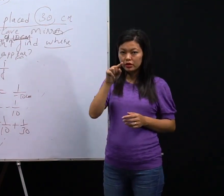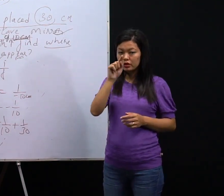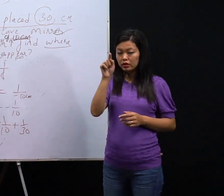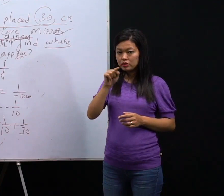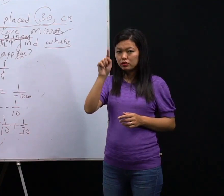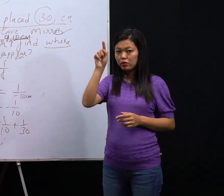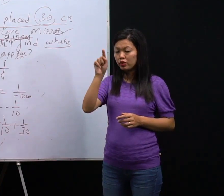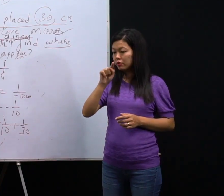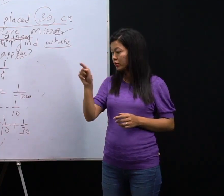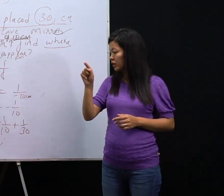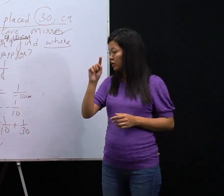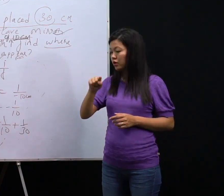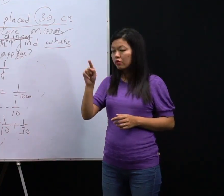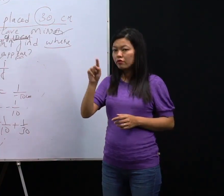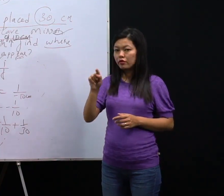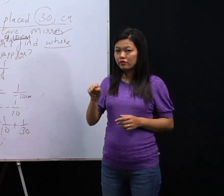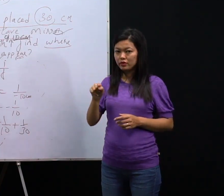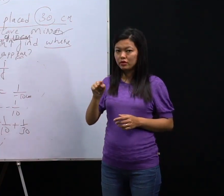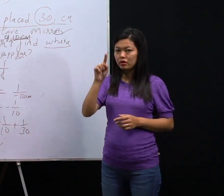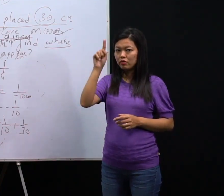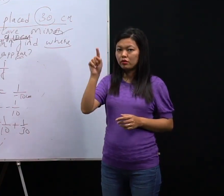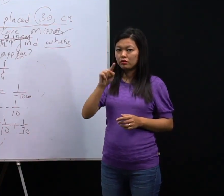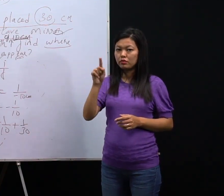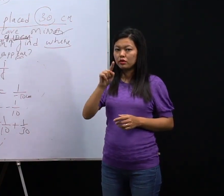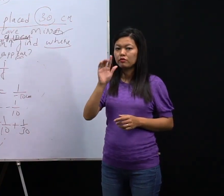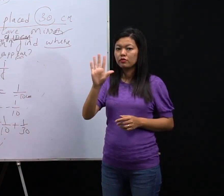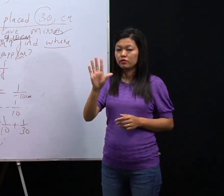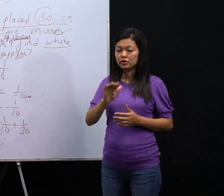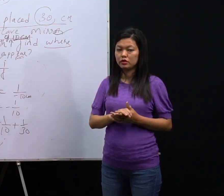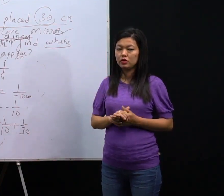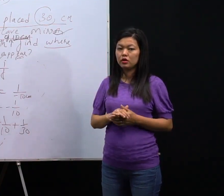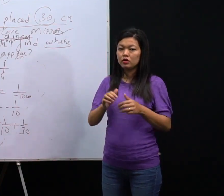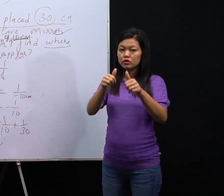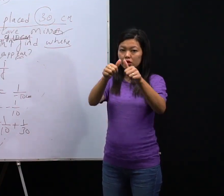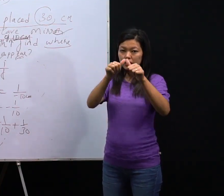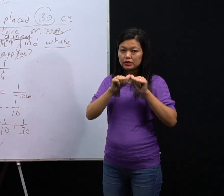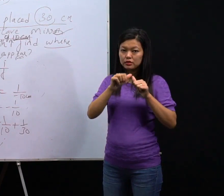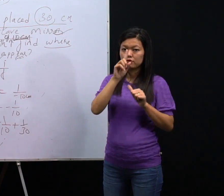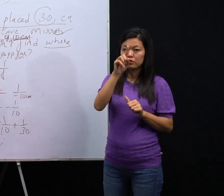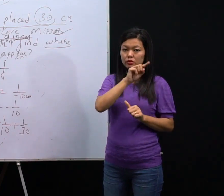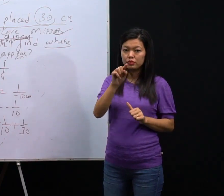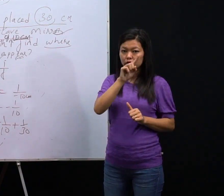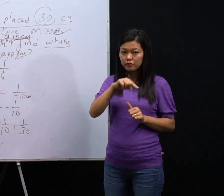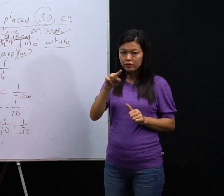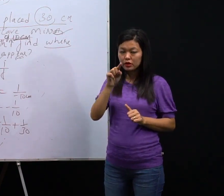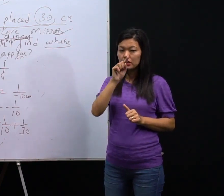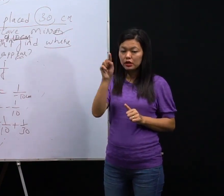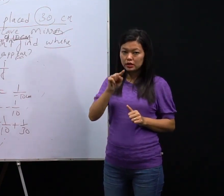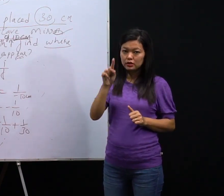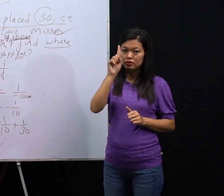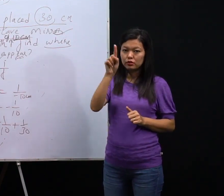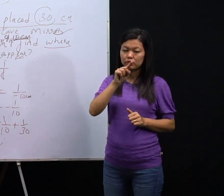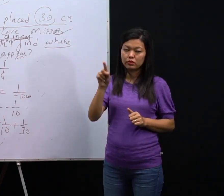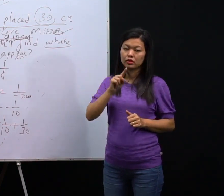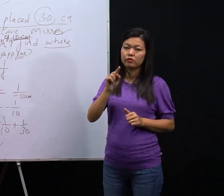Clear? So this one, we can write V is minus 15 centimeter. That